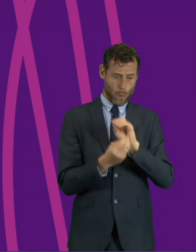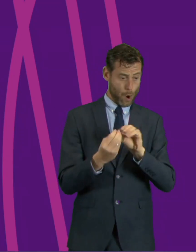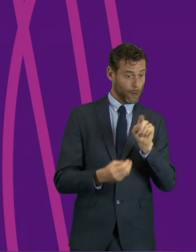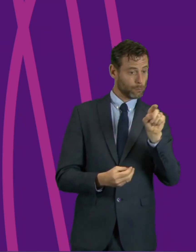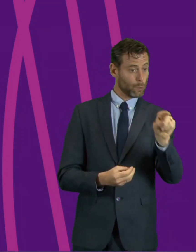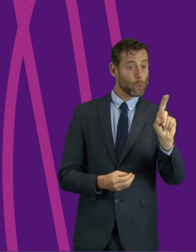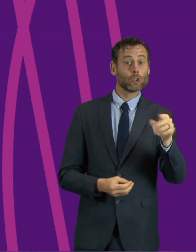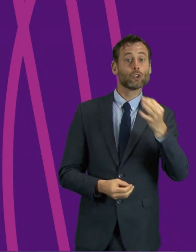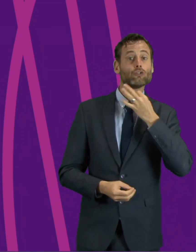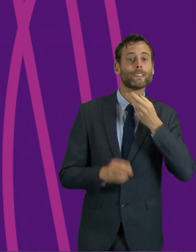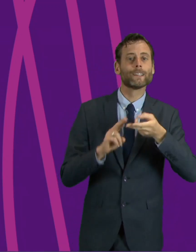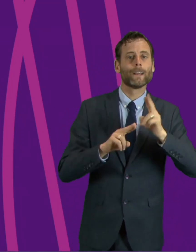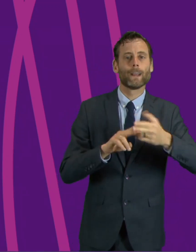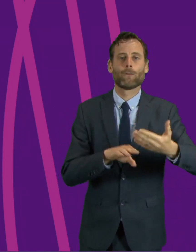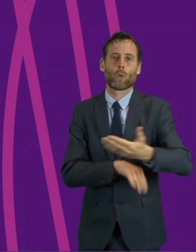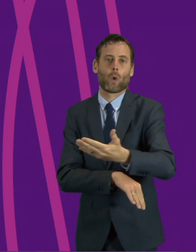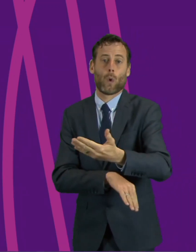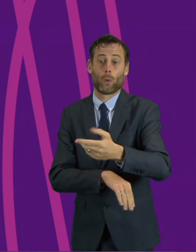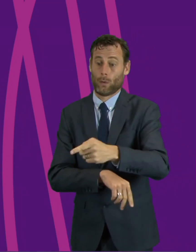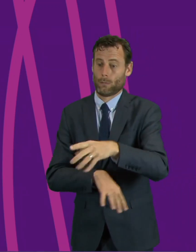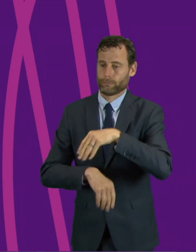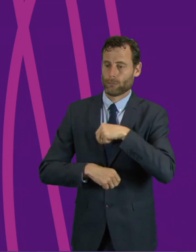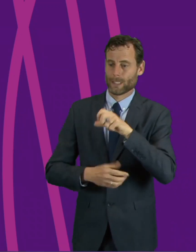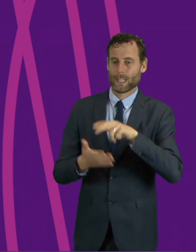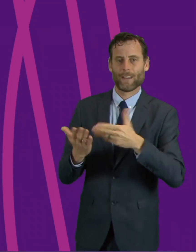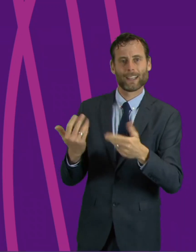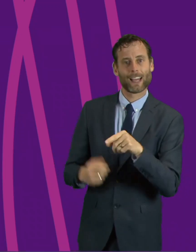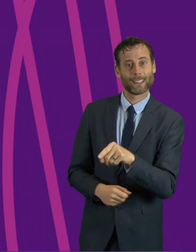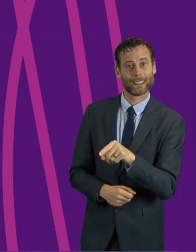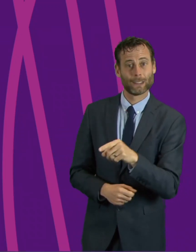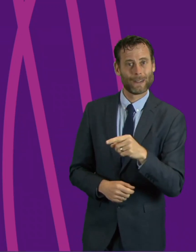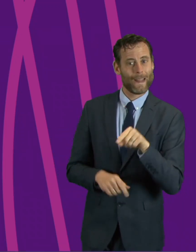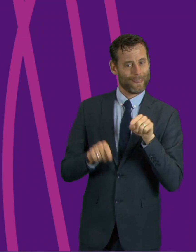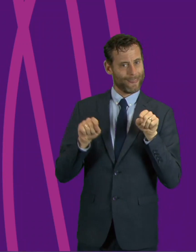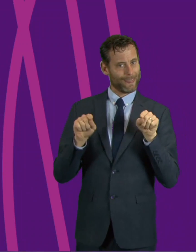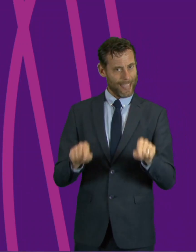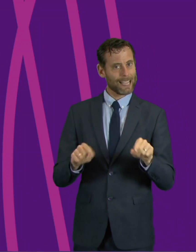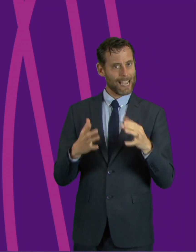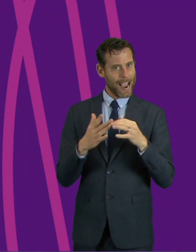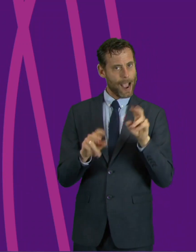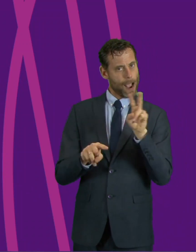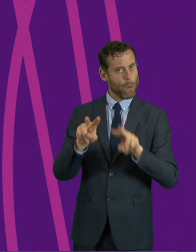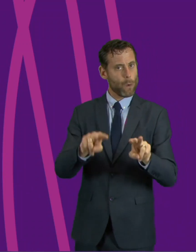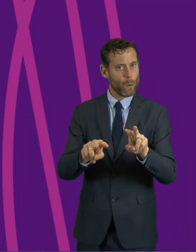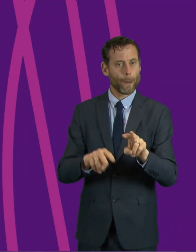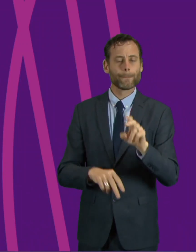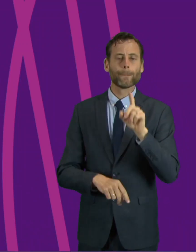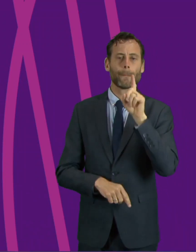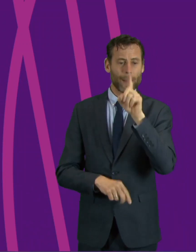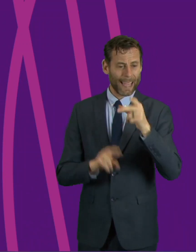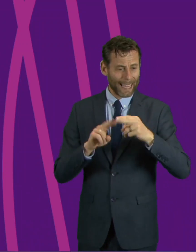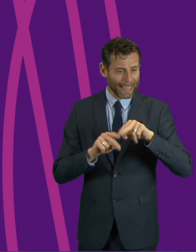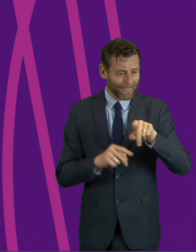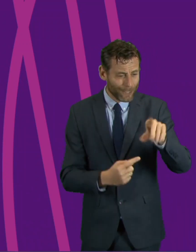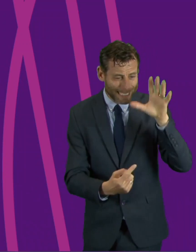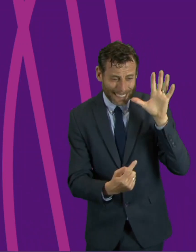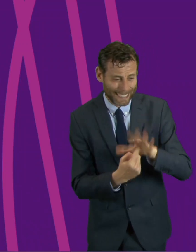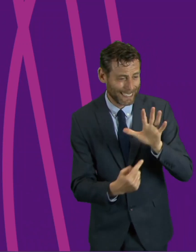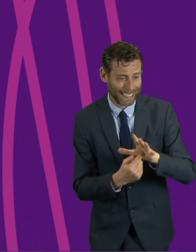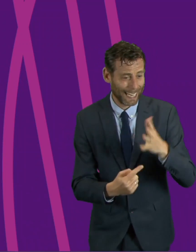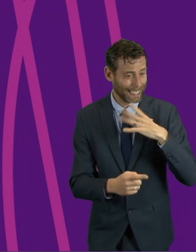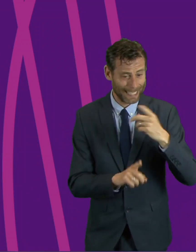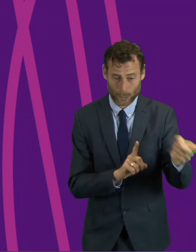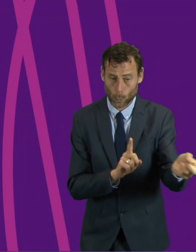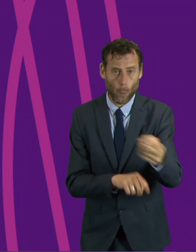people and being exposed to the virus. So those decisions are being made, but where something is urgent, it should be happening and